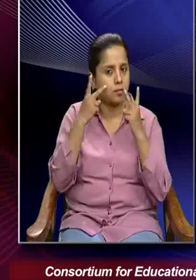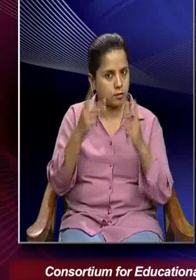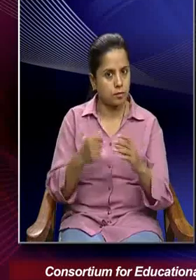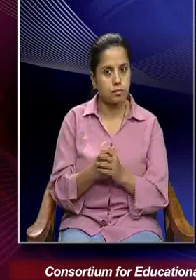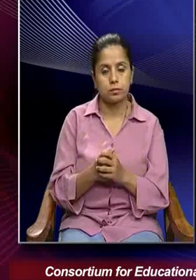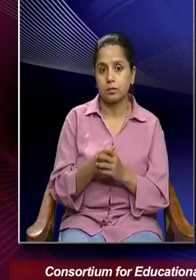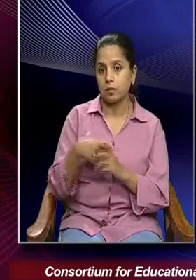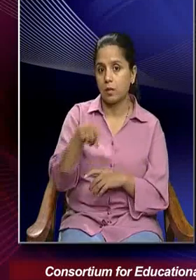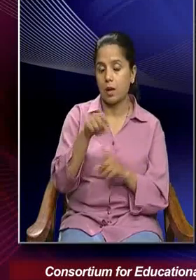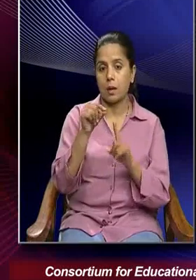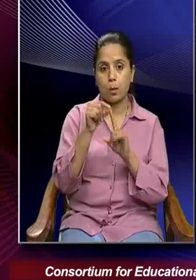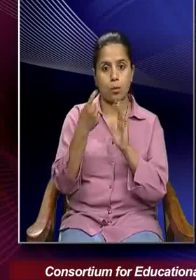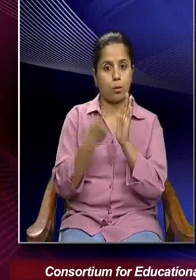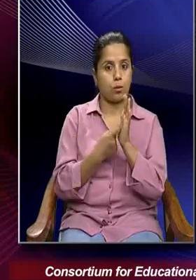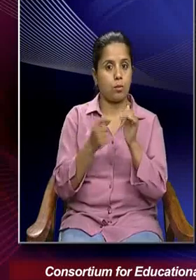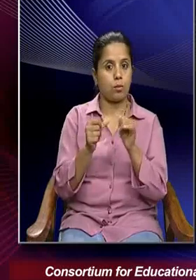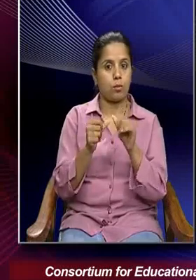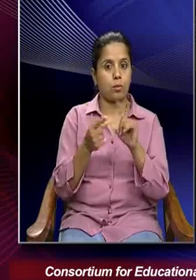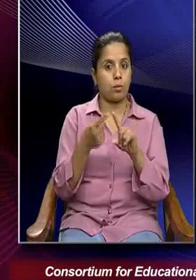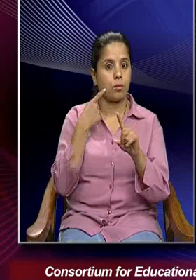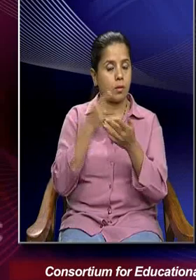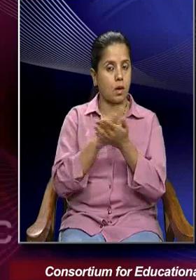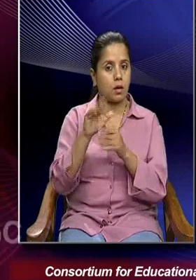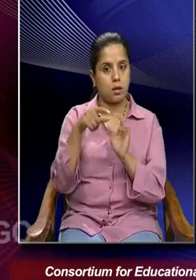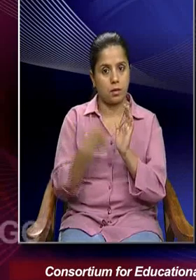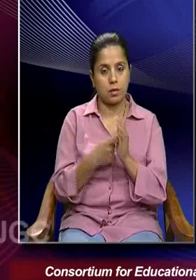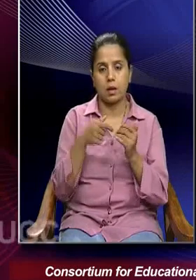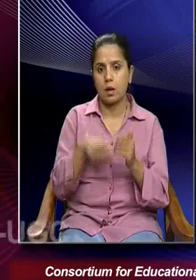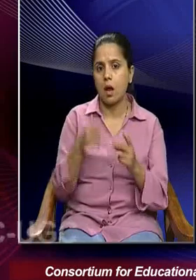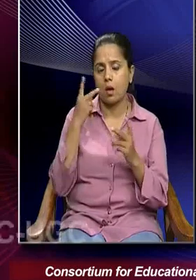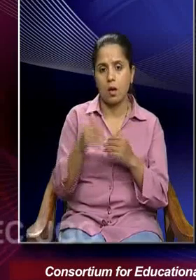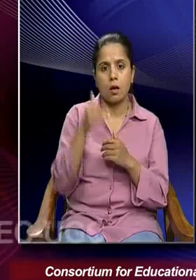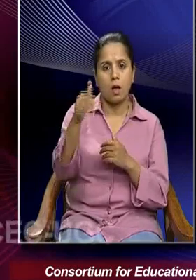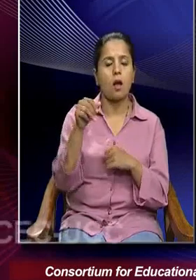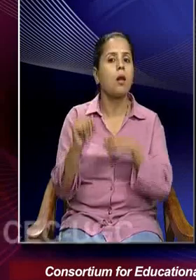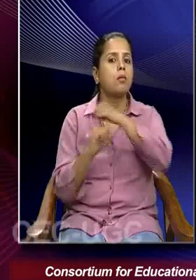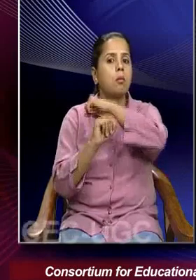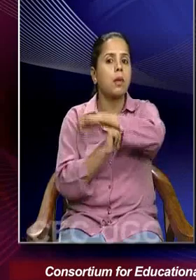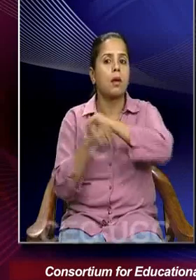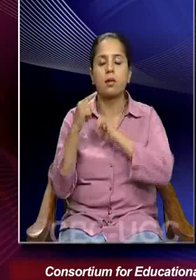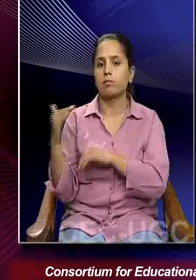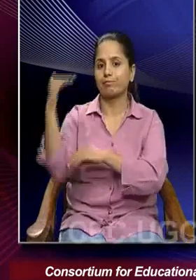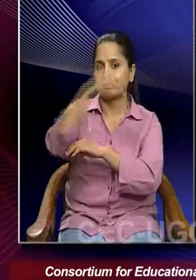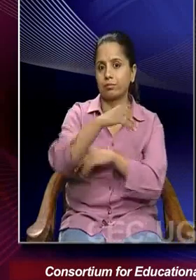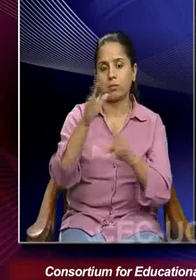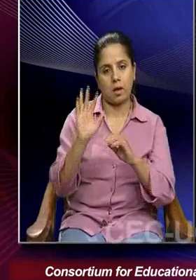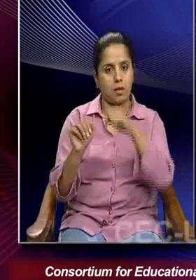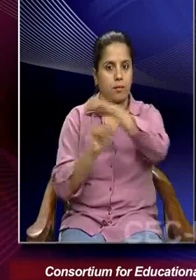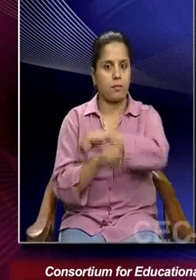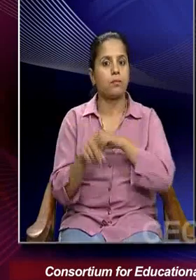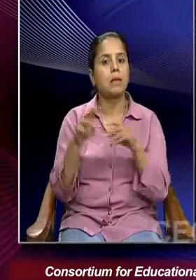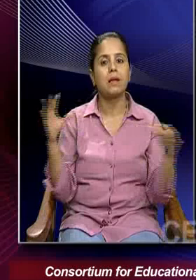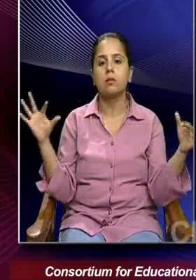So this pratyahar, now it serves a bridge between